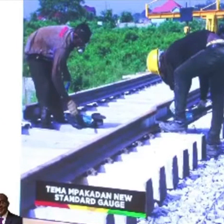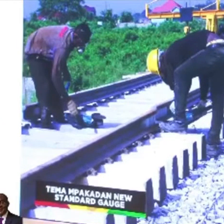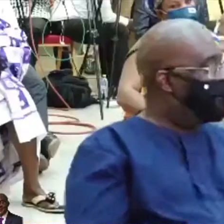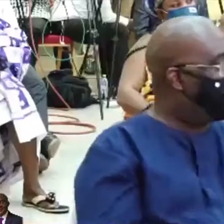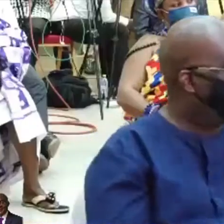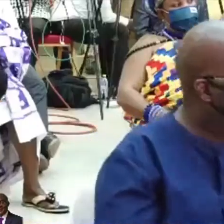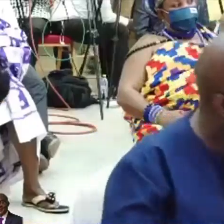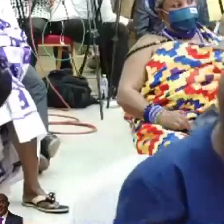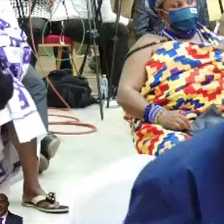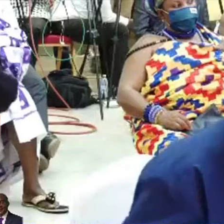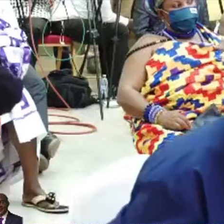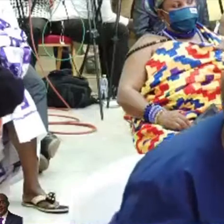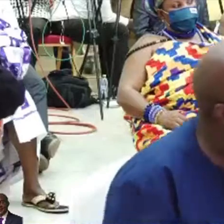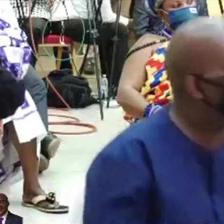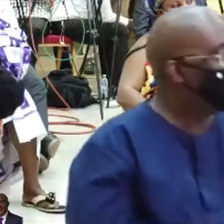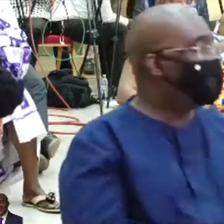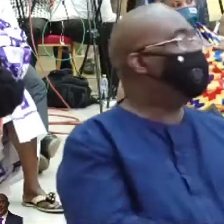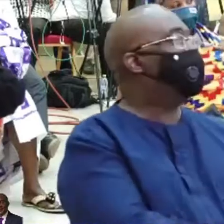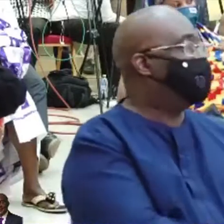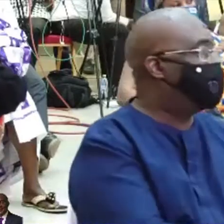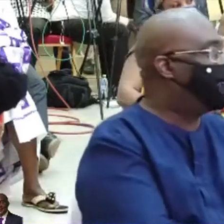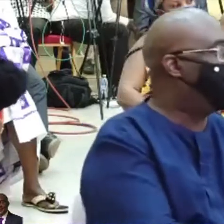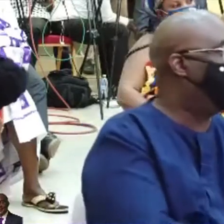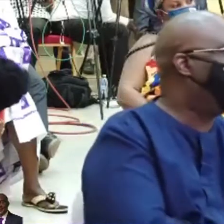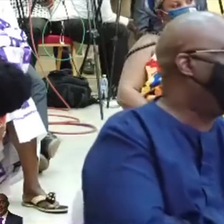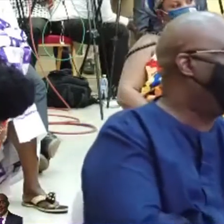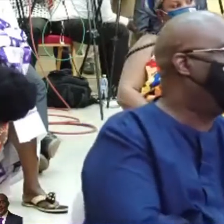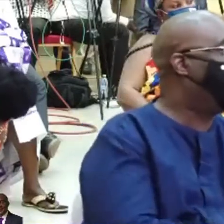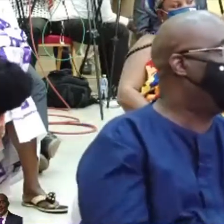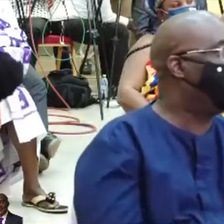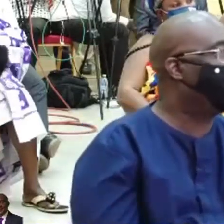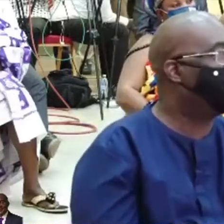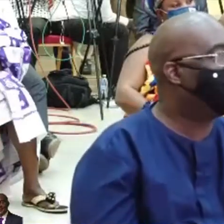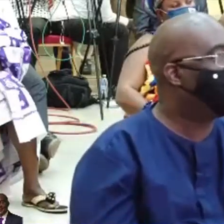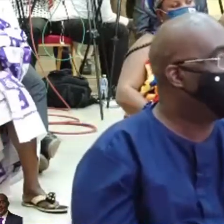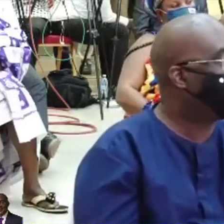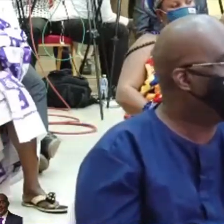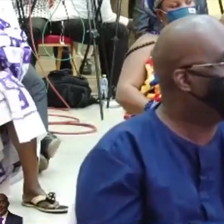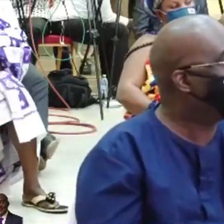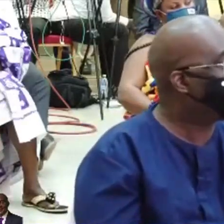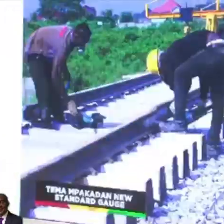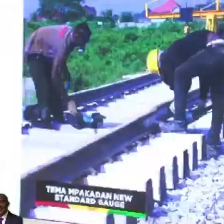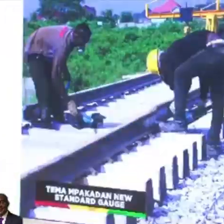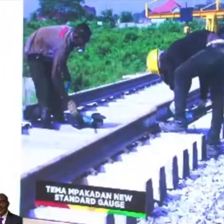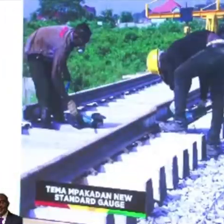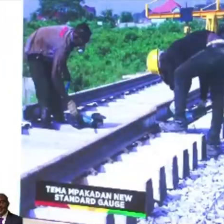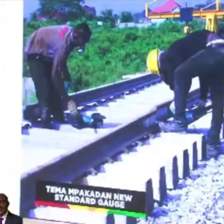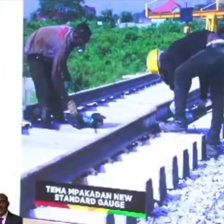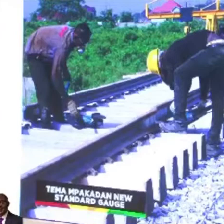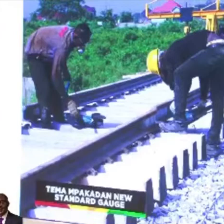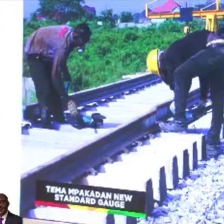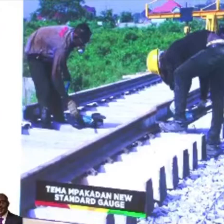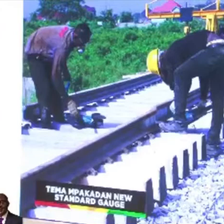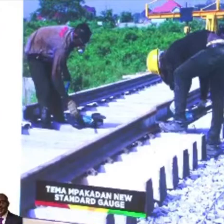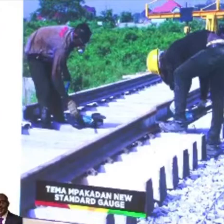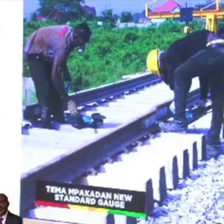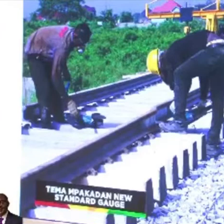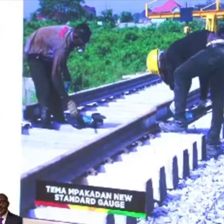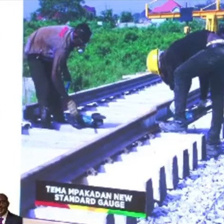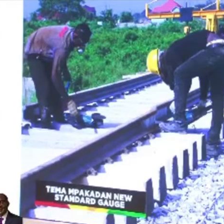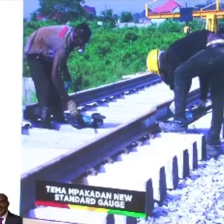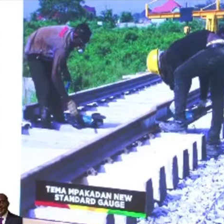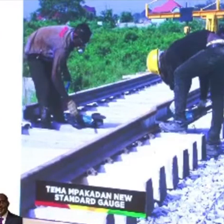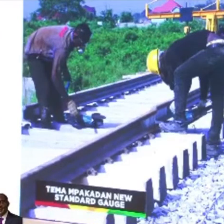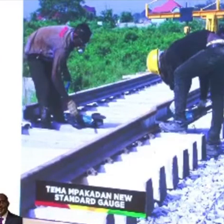New Testament, and we are beginning a new standard gauge construction on the western line. The Kojokrom